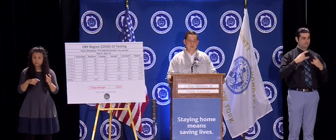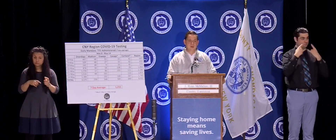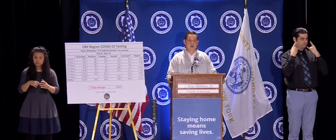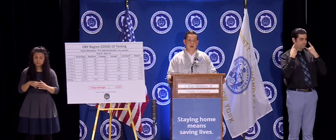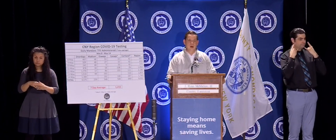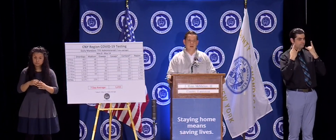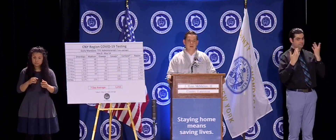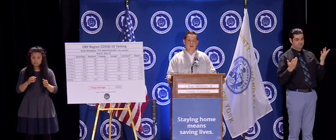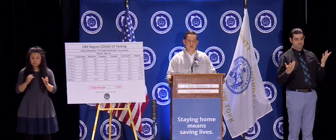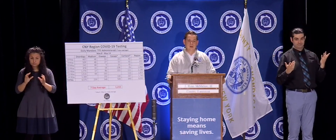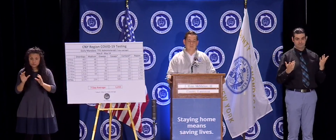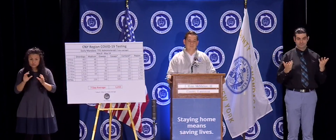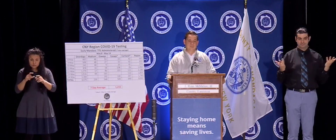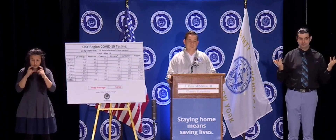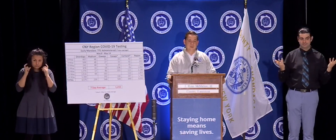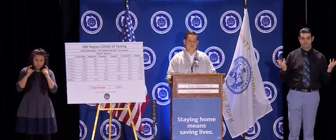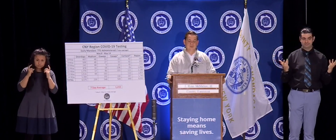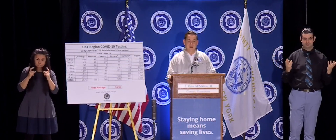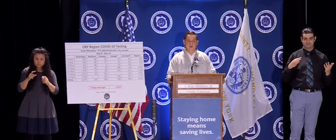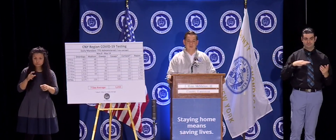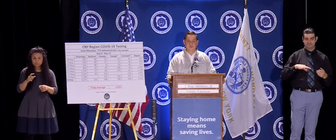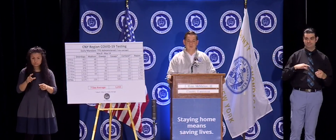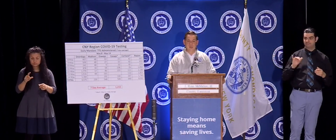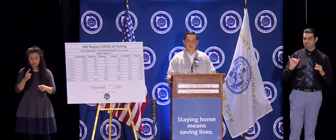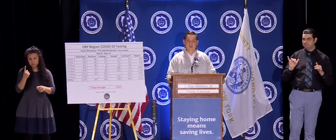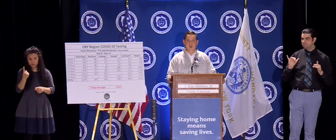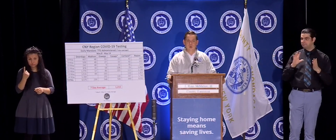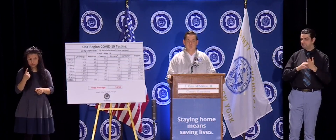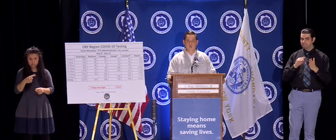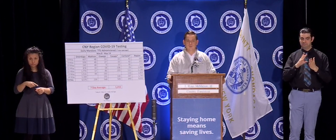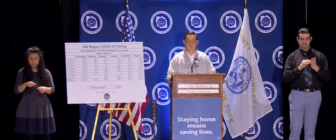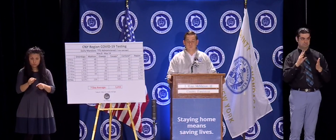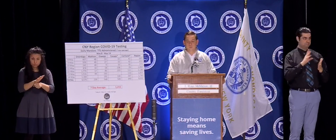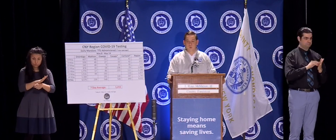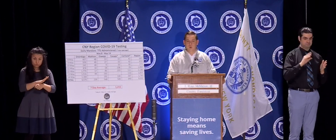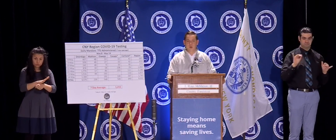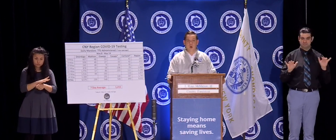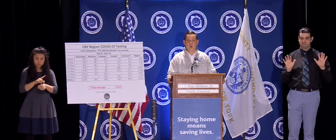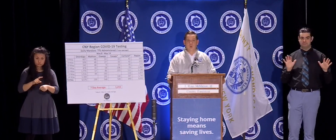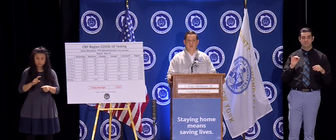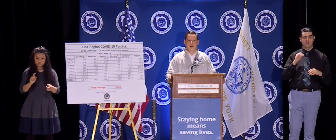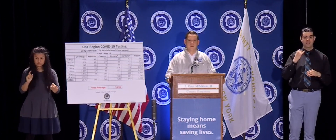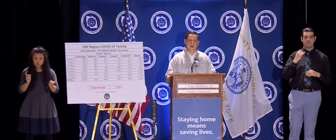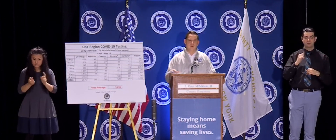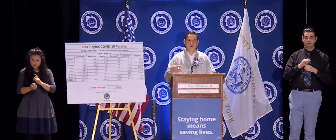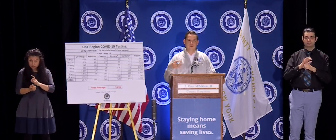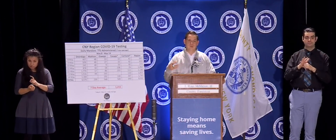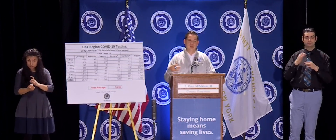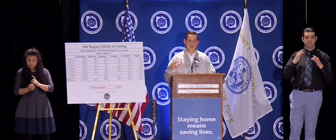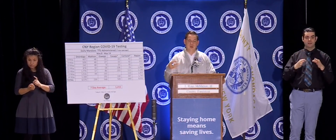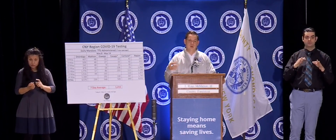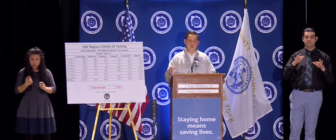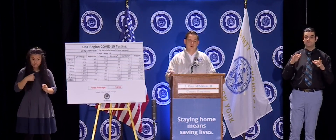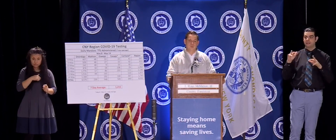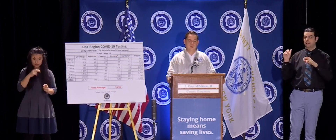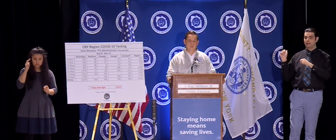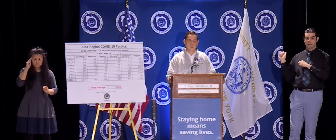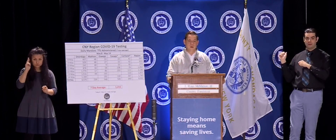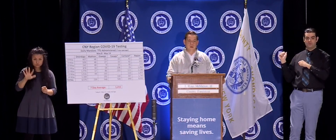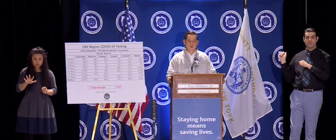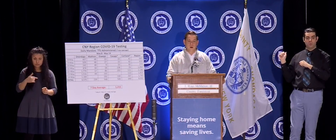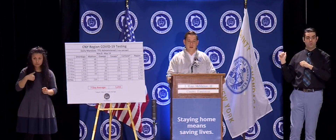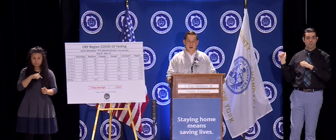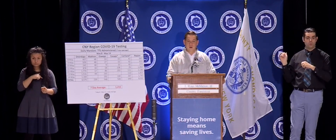mask. And if the virus changes course, we'll know, and then that will change our course.